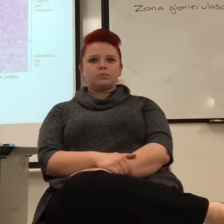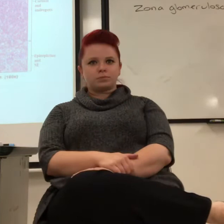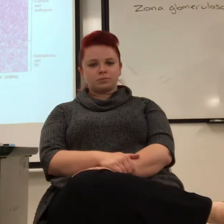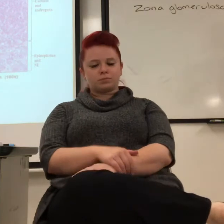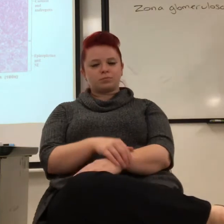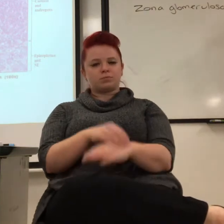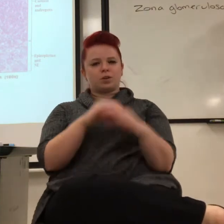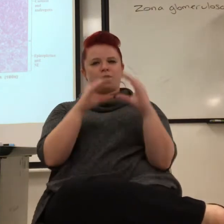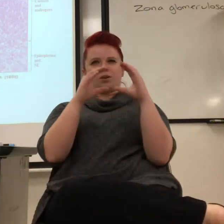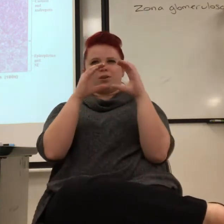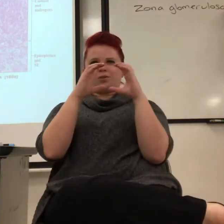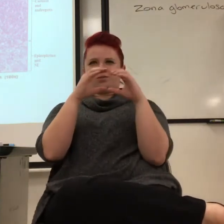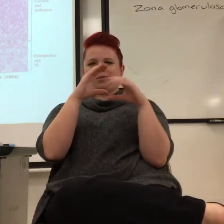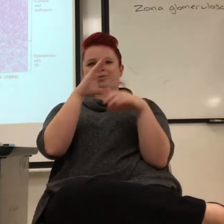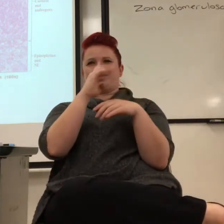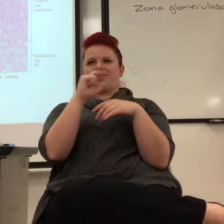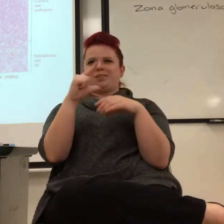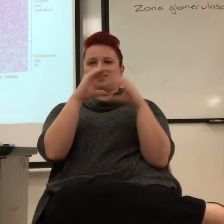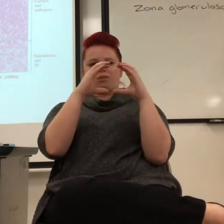Cells arranged in oval clumps.